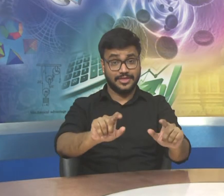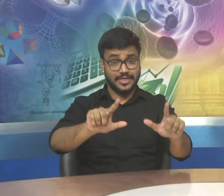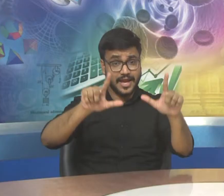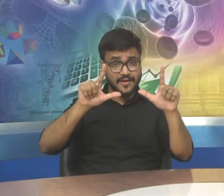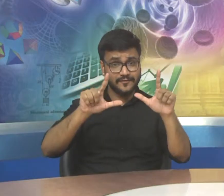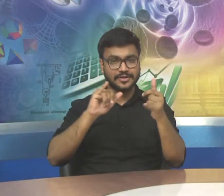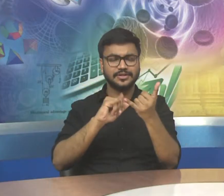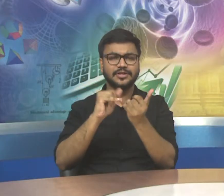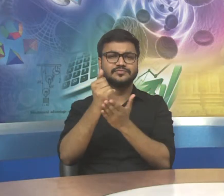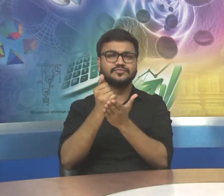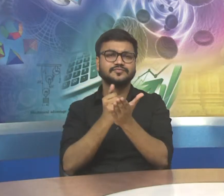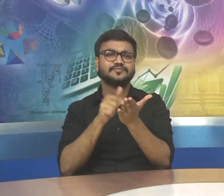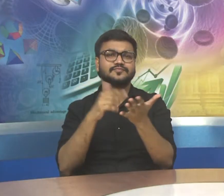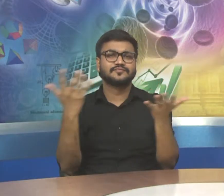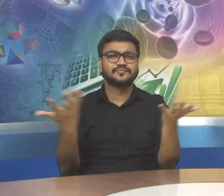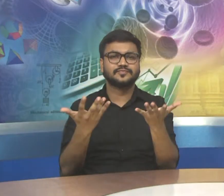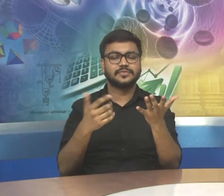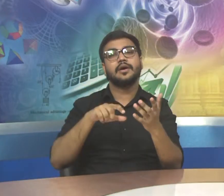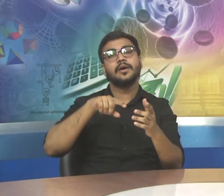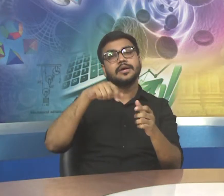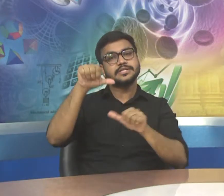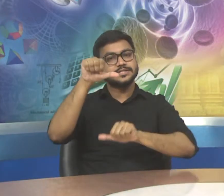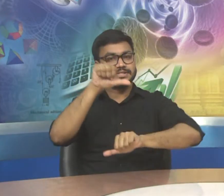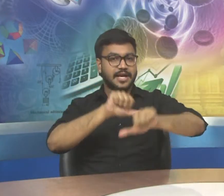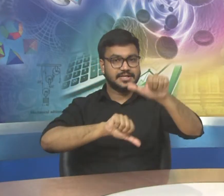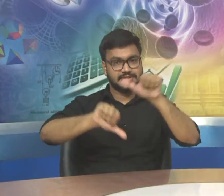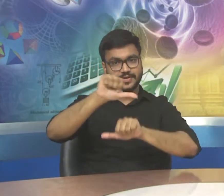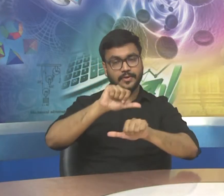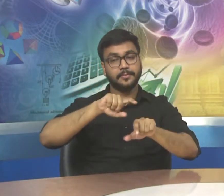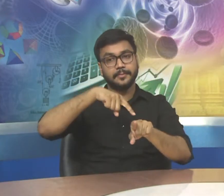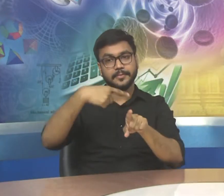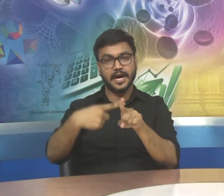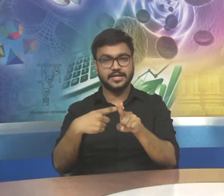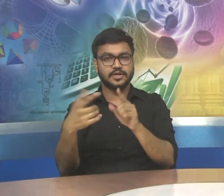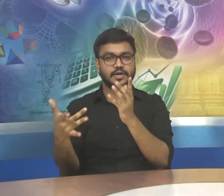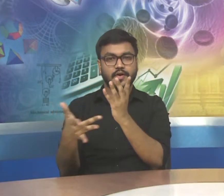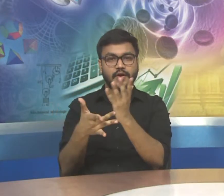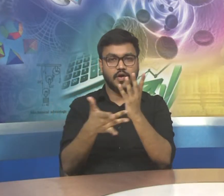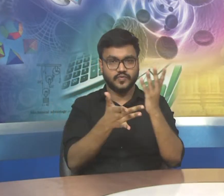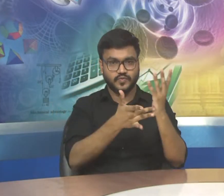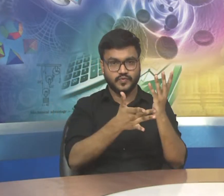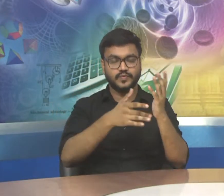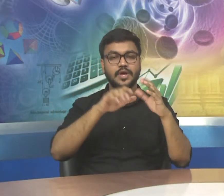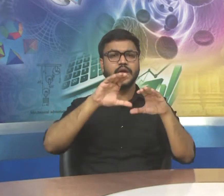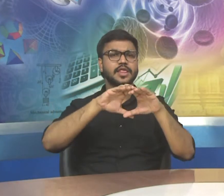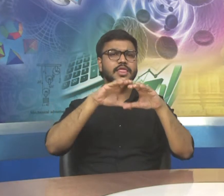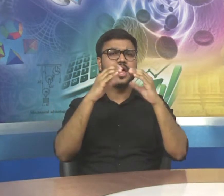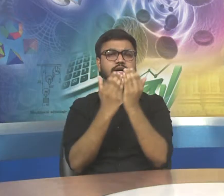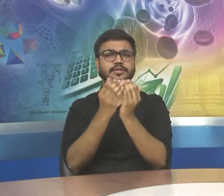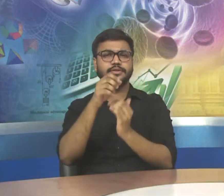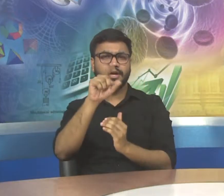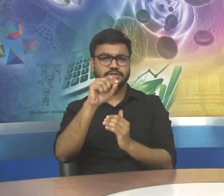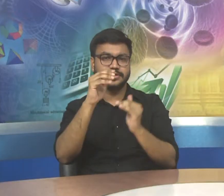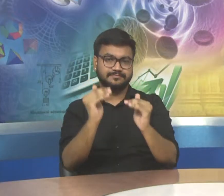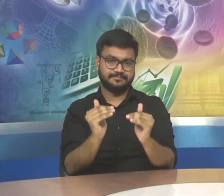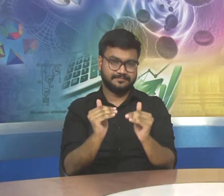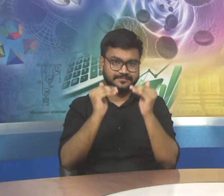Welcome to NIOS live classes. Subject Science and Technology.